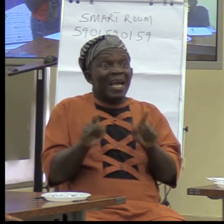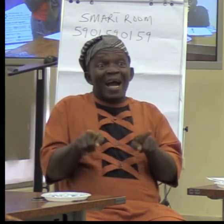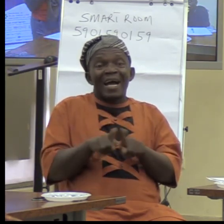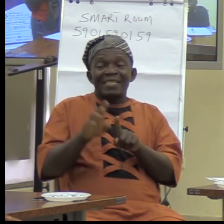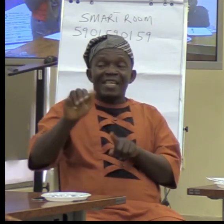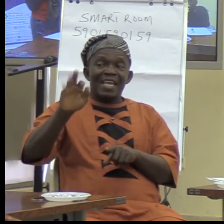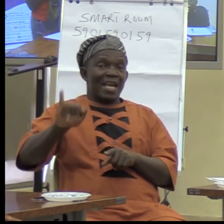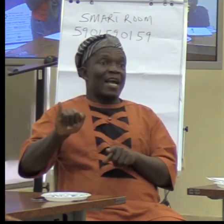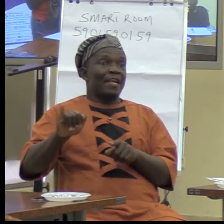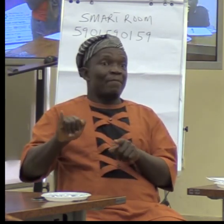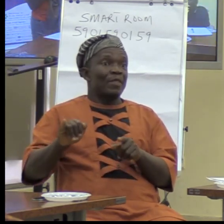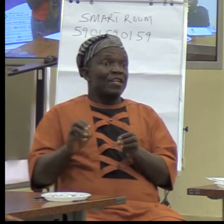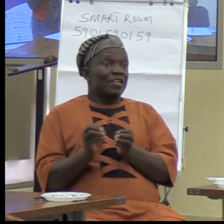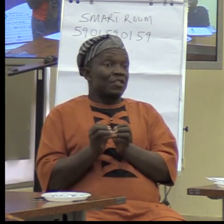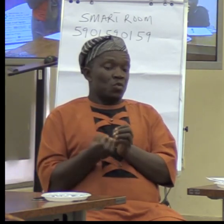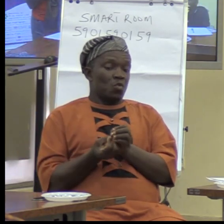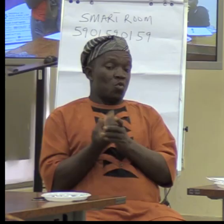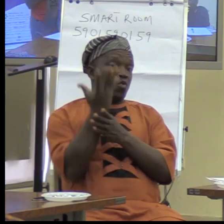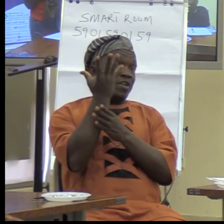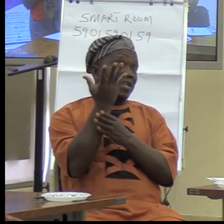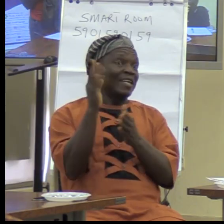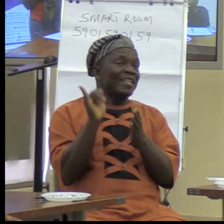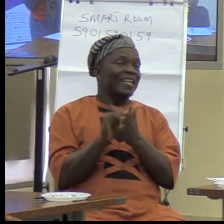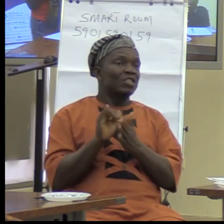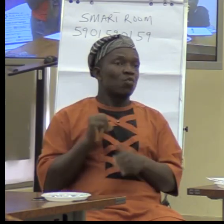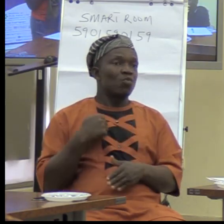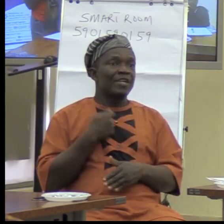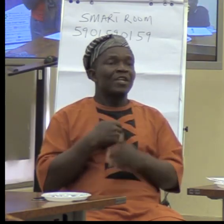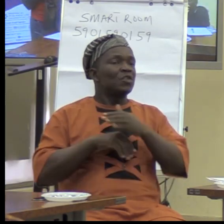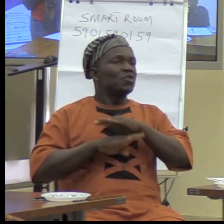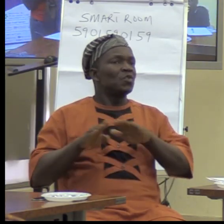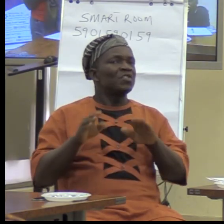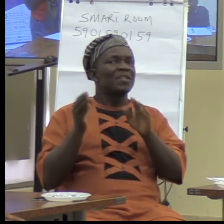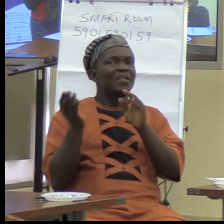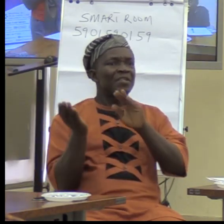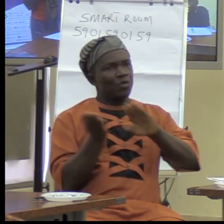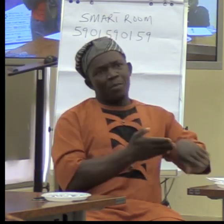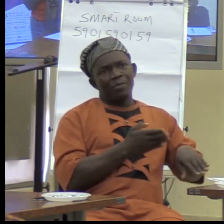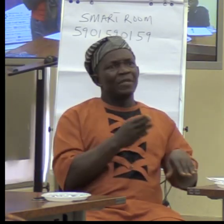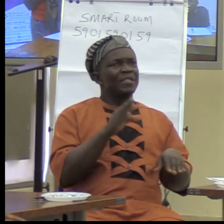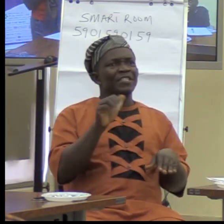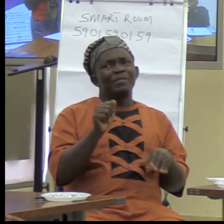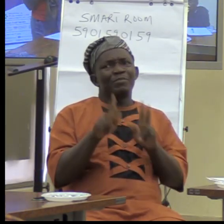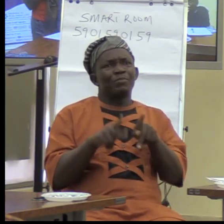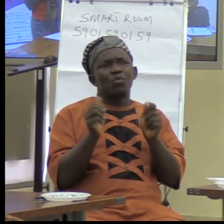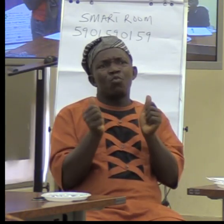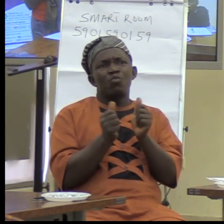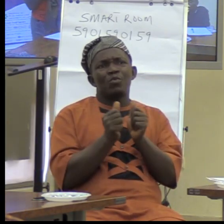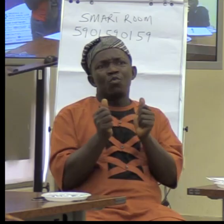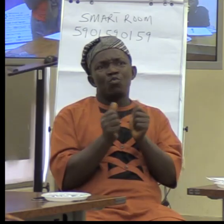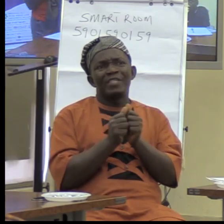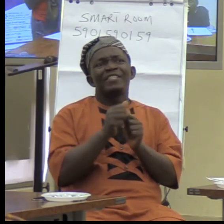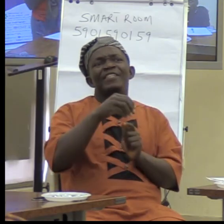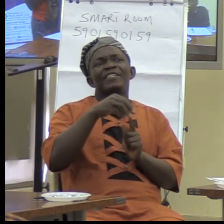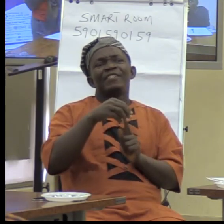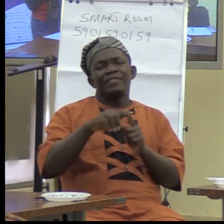evolve, that we don't leave people who are different, who have different needs behind. We want to